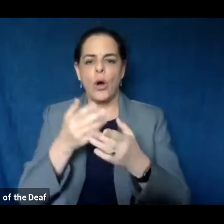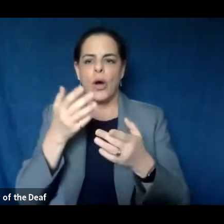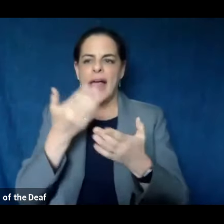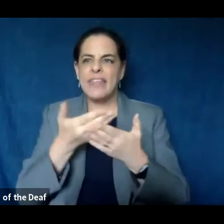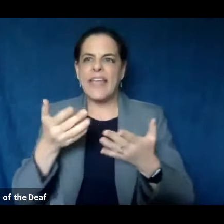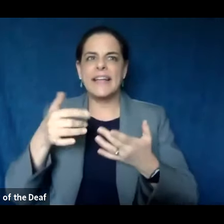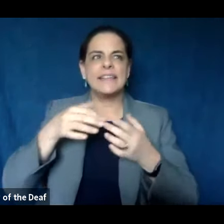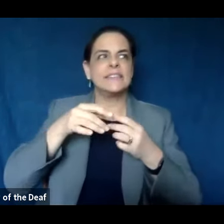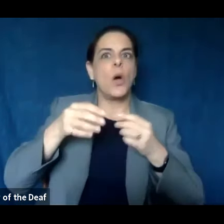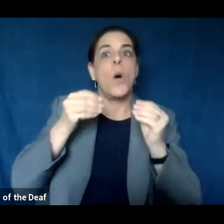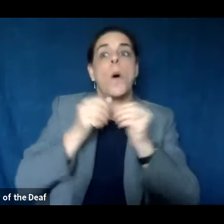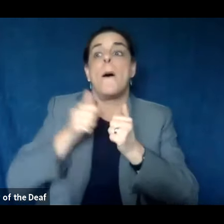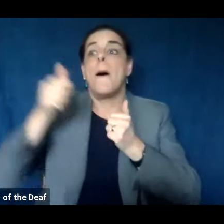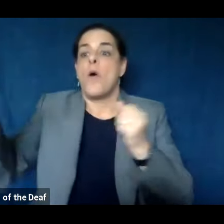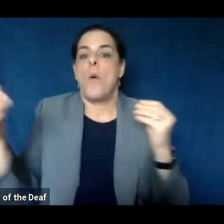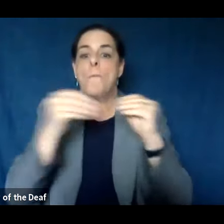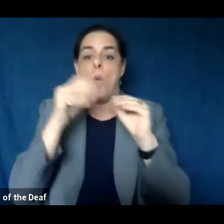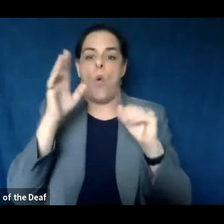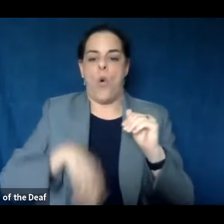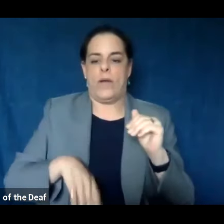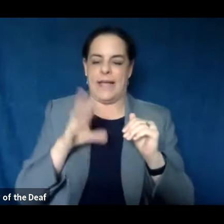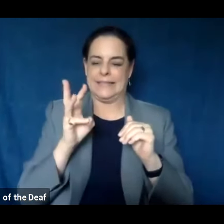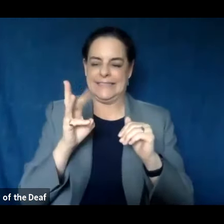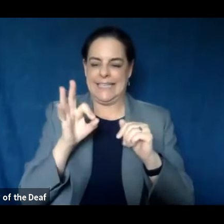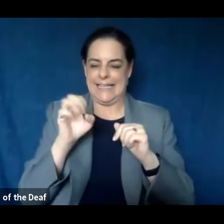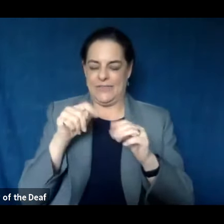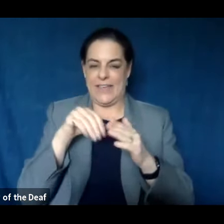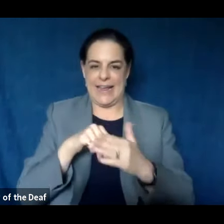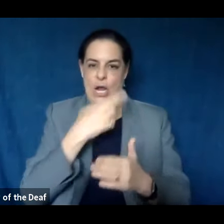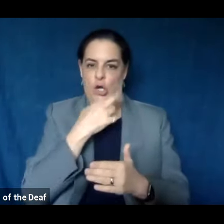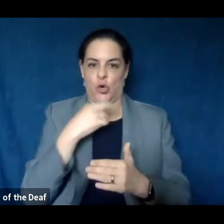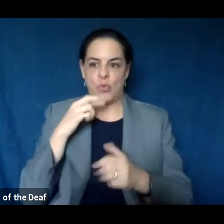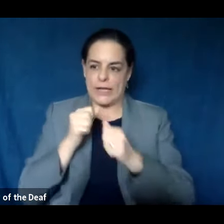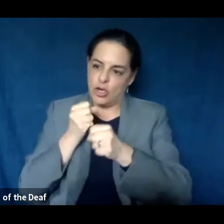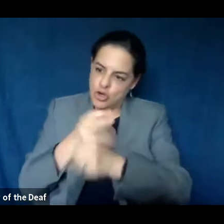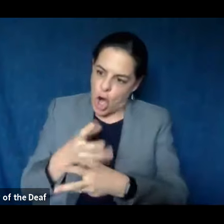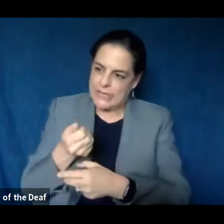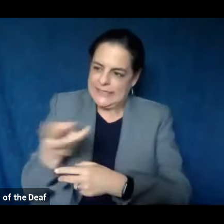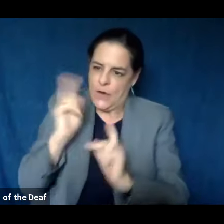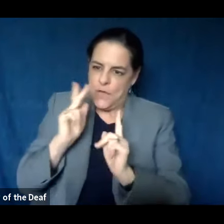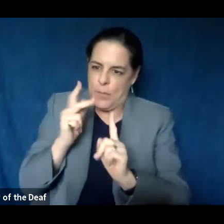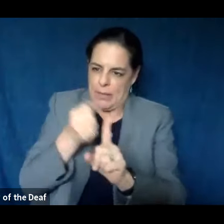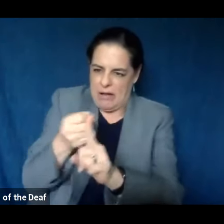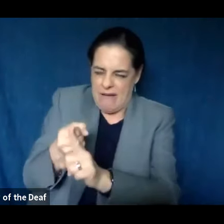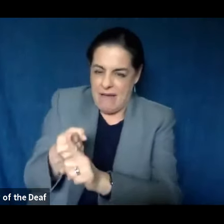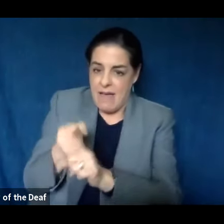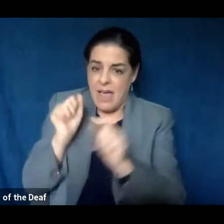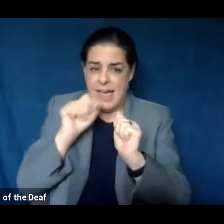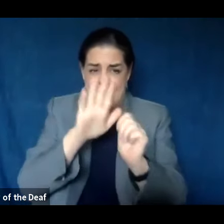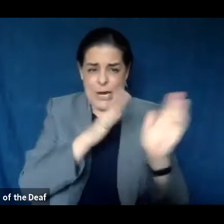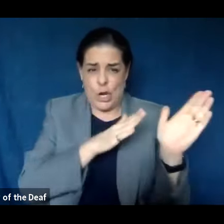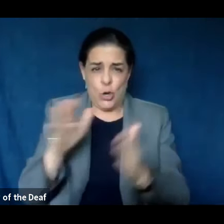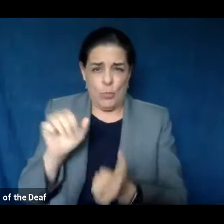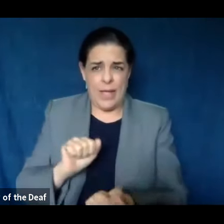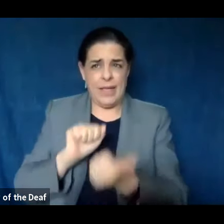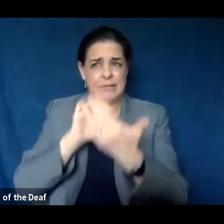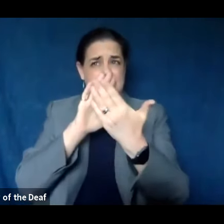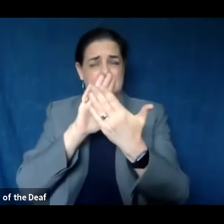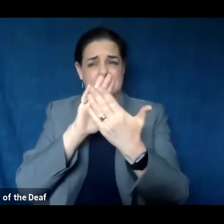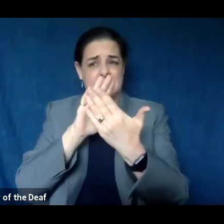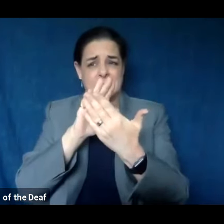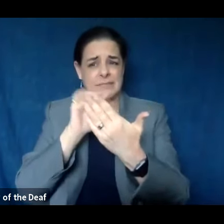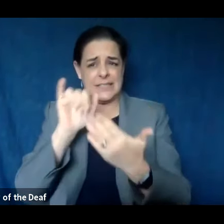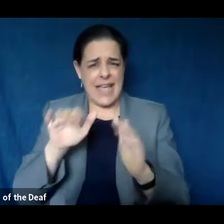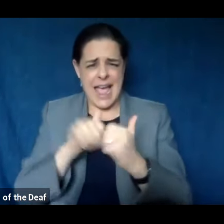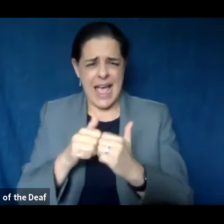single case, causing an outbreak cluster at the restaurant. Can you please explain how your plan addresses this, because you did not earlier?